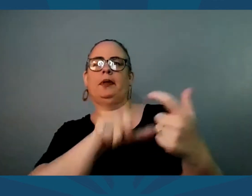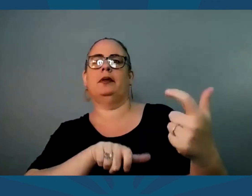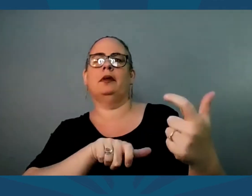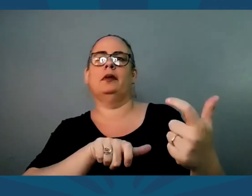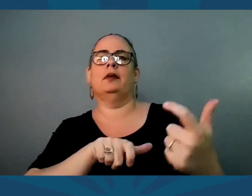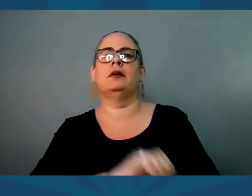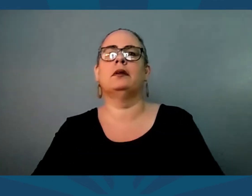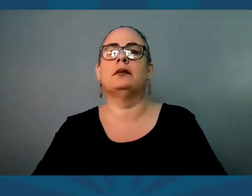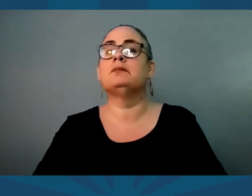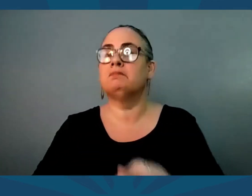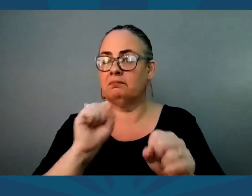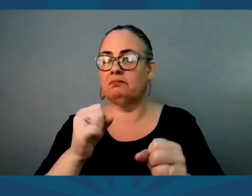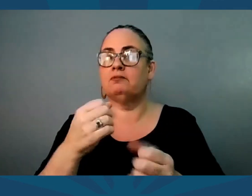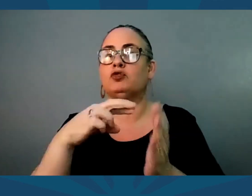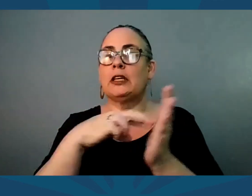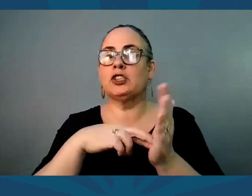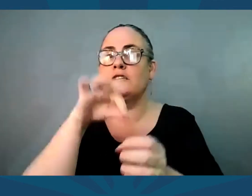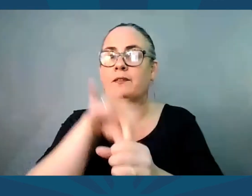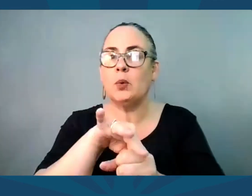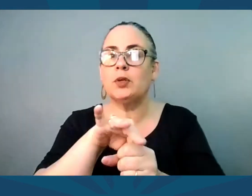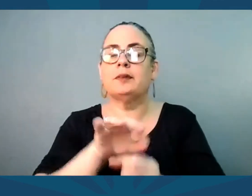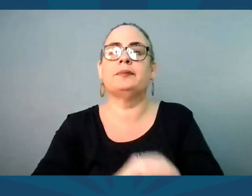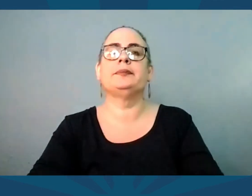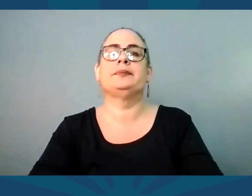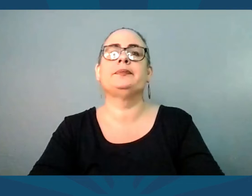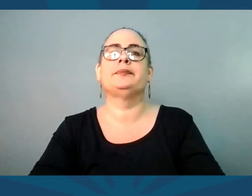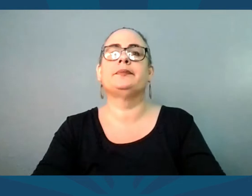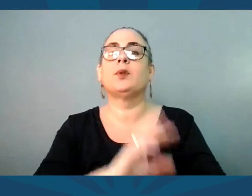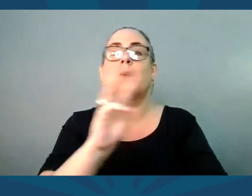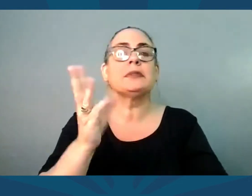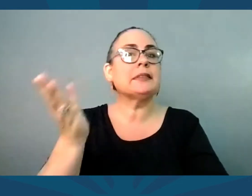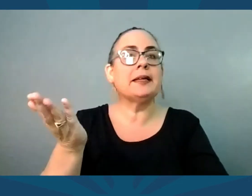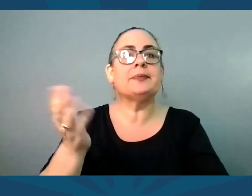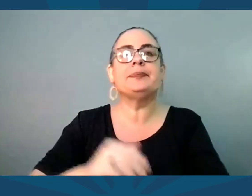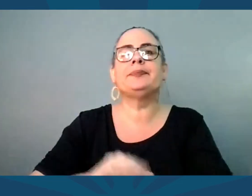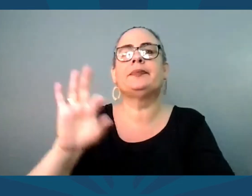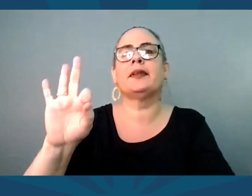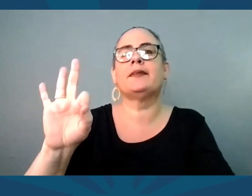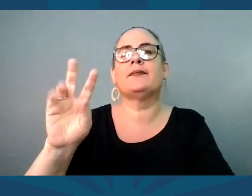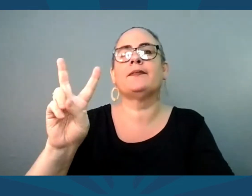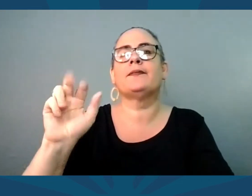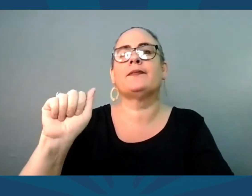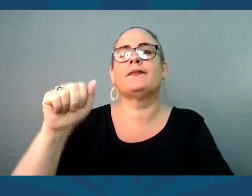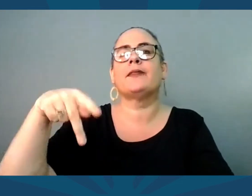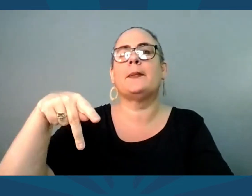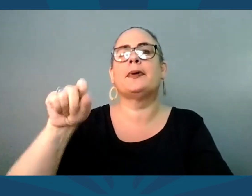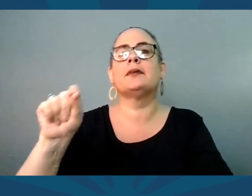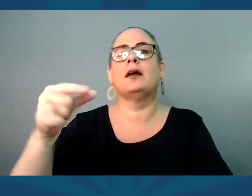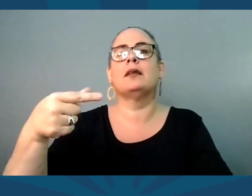used as an emergency backup ballot and to register to vote.